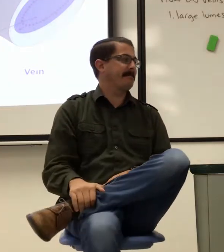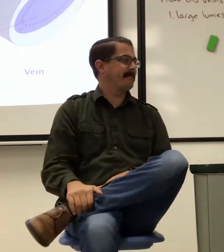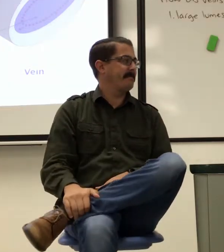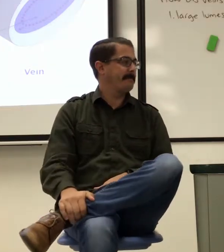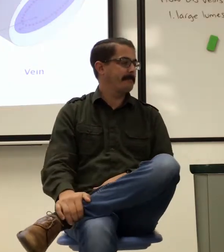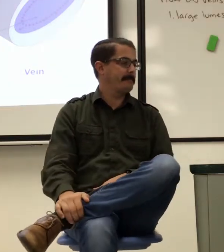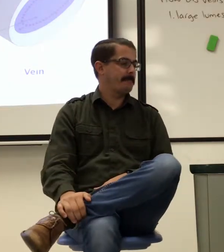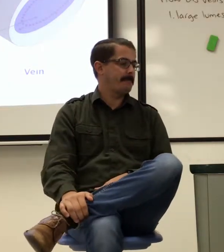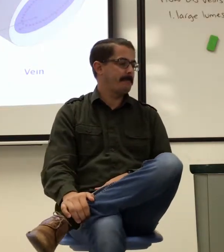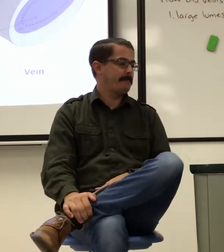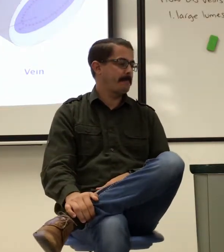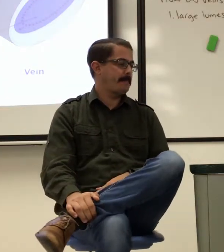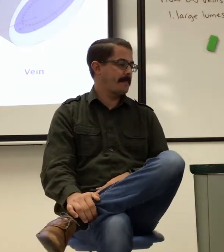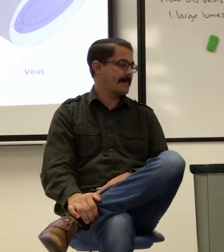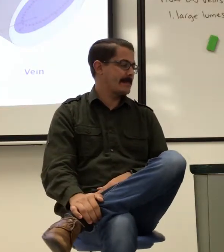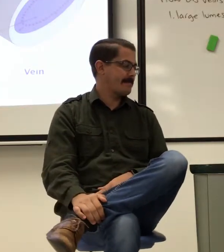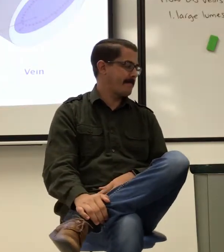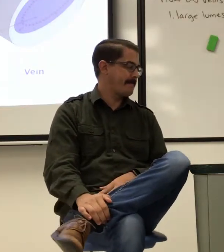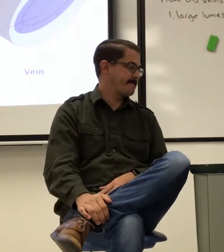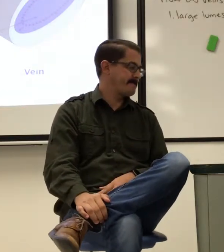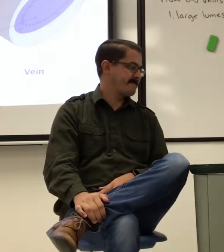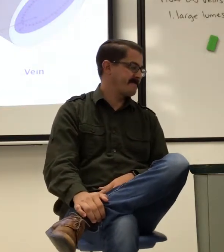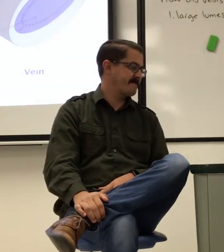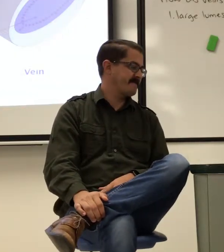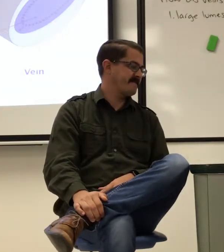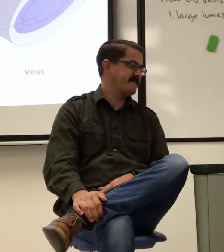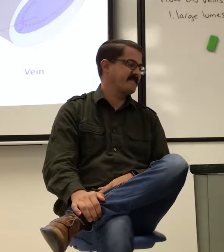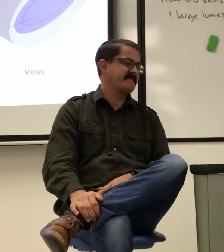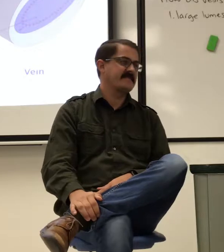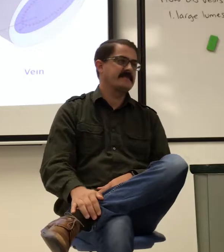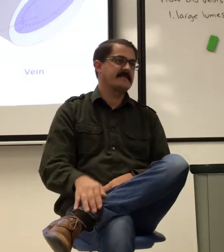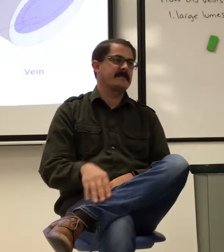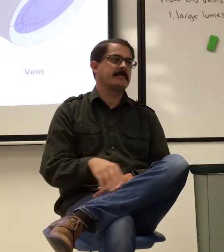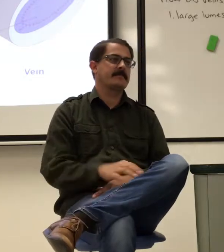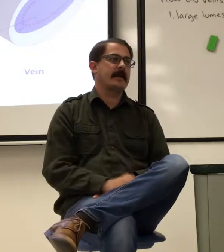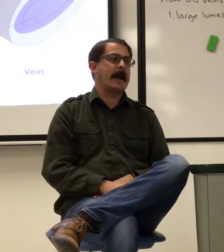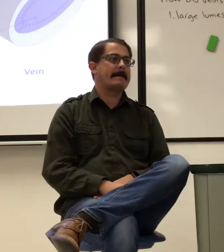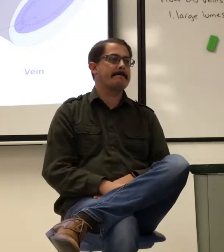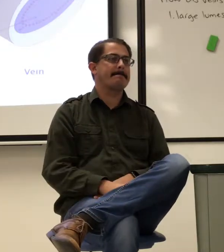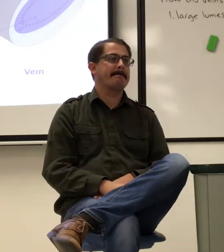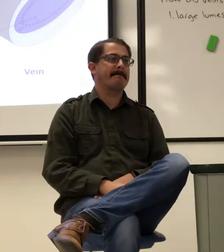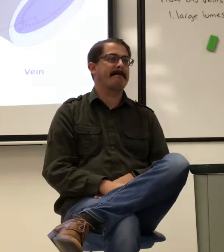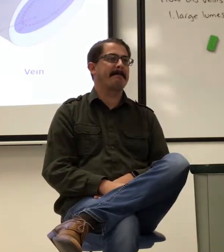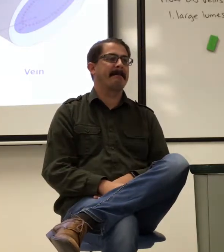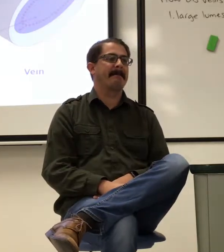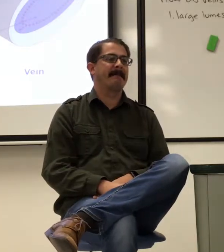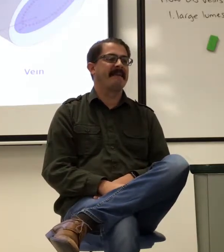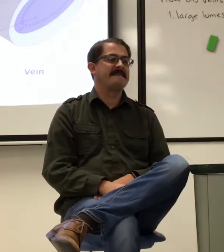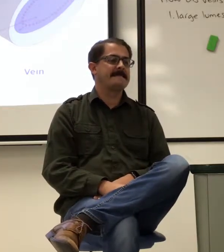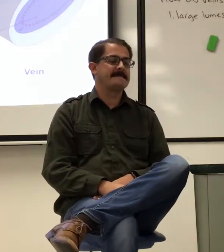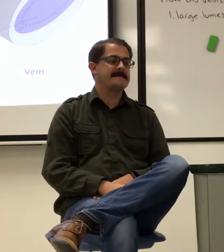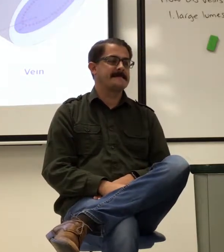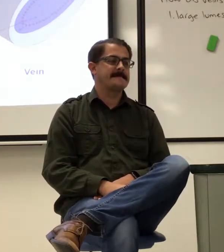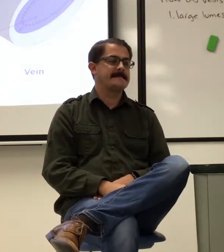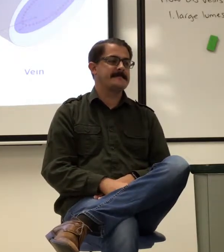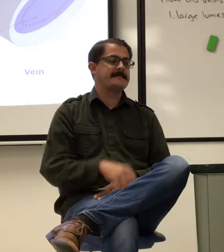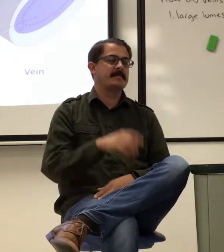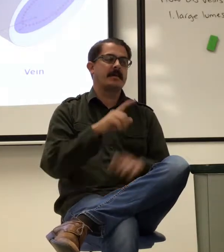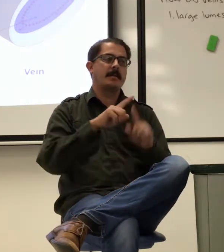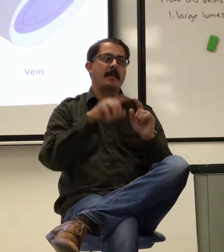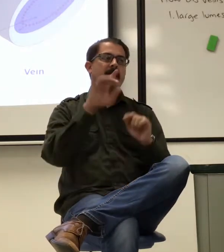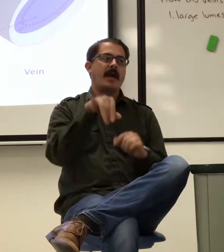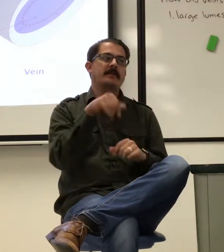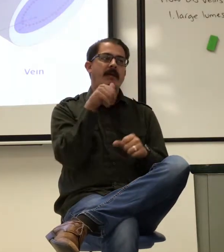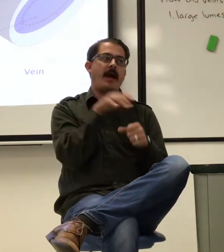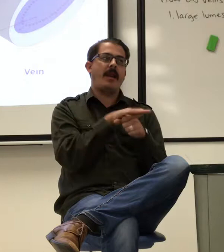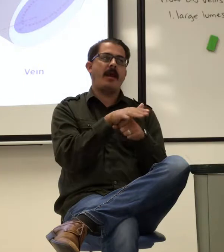So that helps. There's no pressure, so there's less resistance for blood to flow. But that's not enough. You got